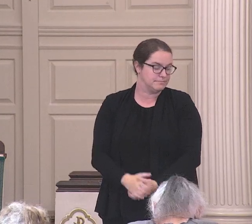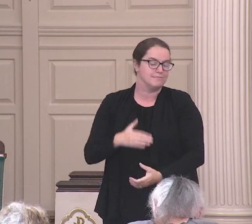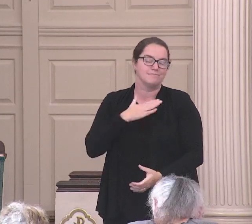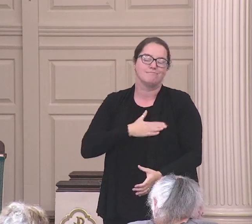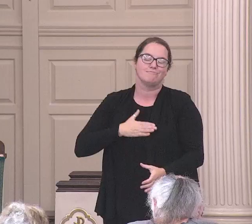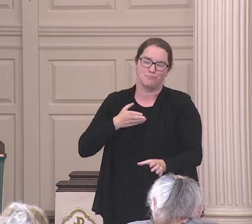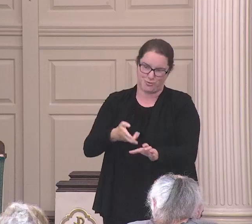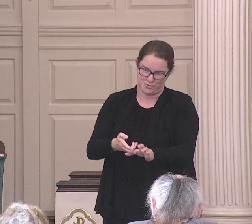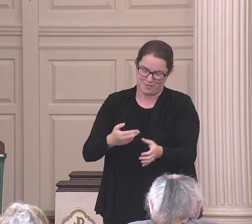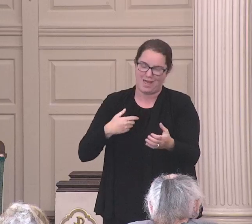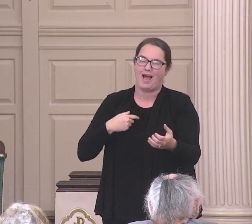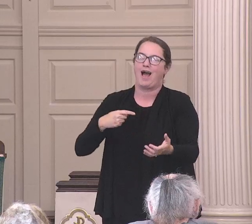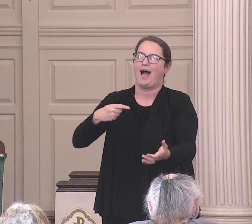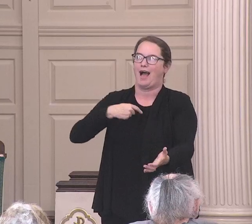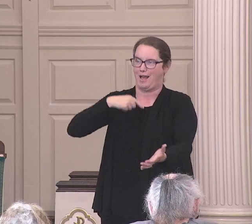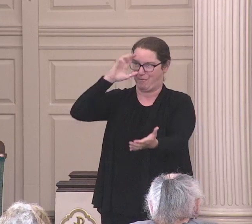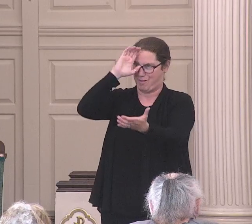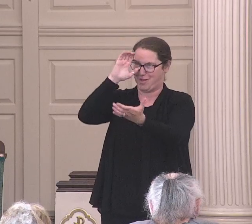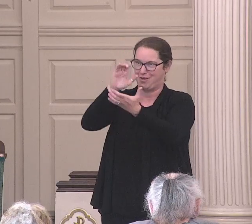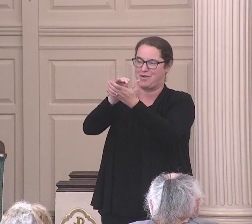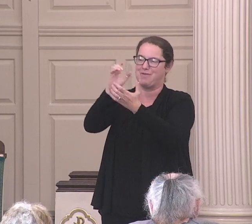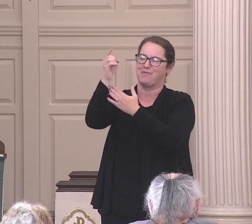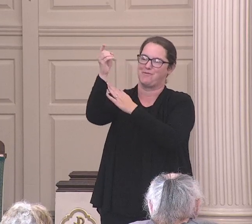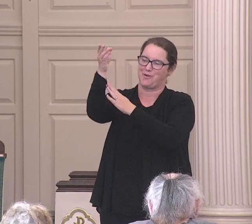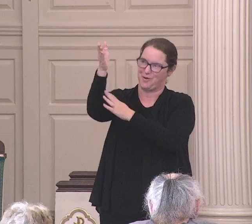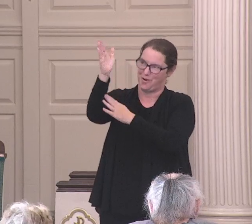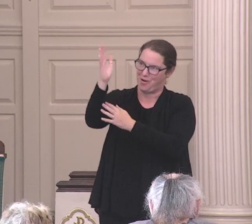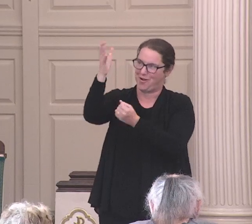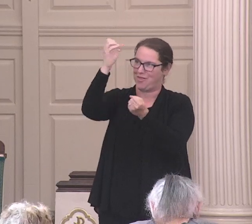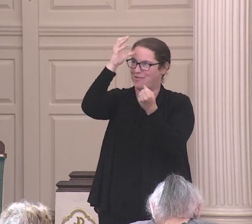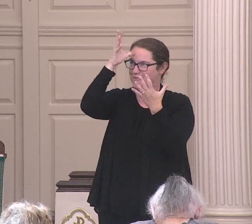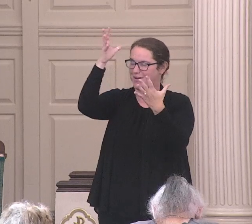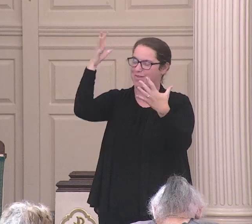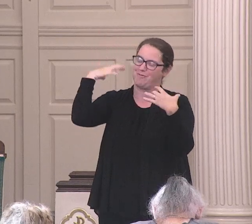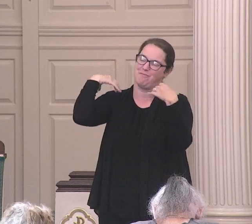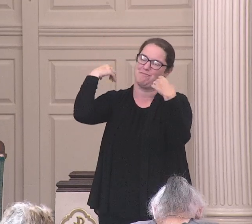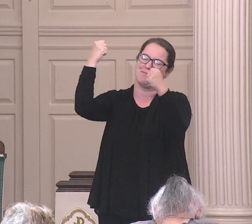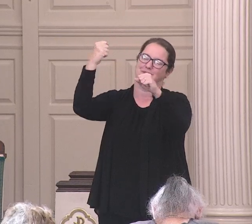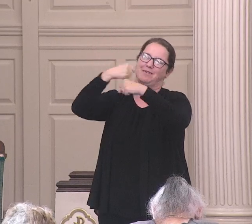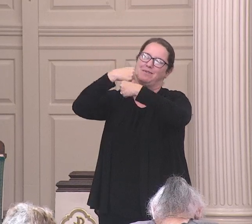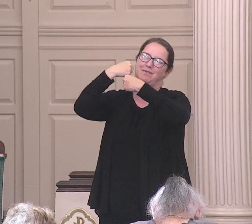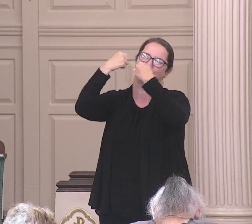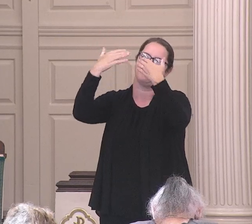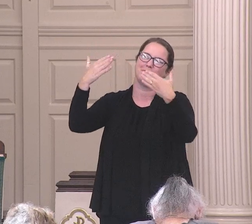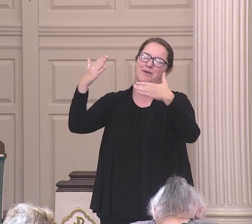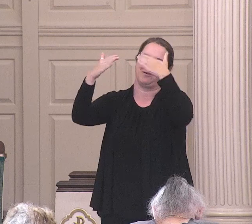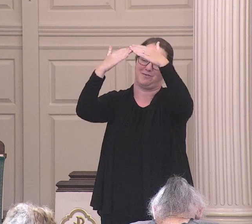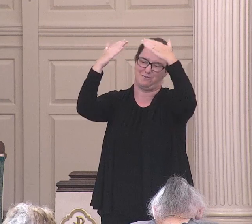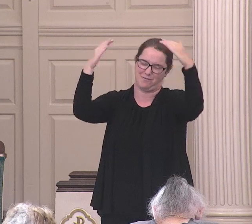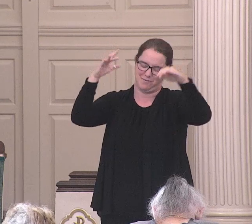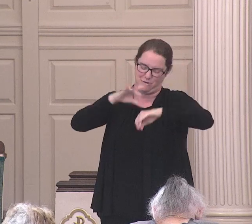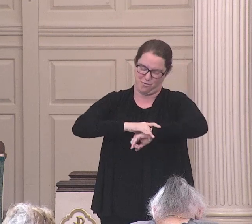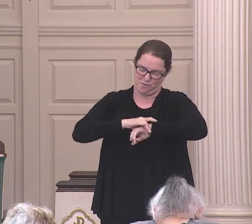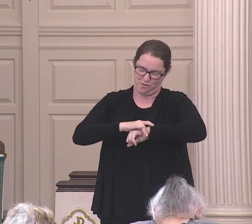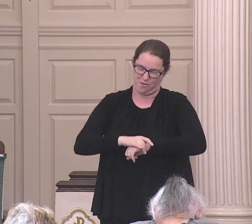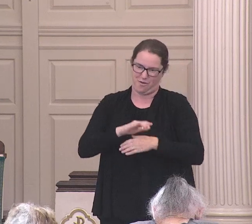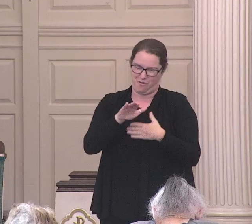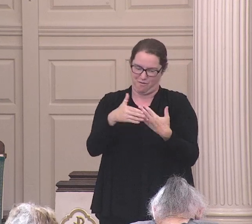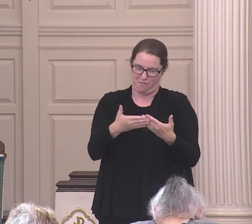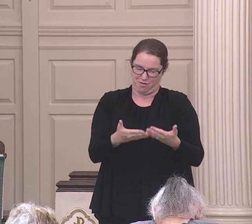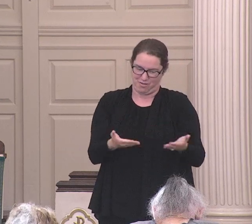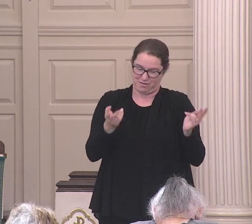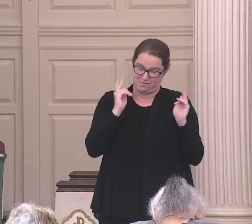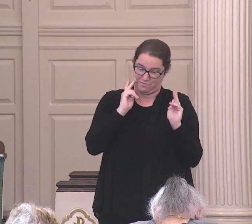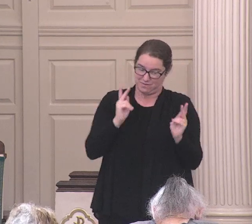I believe in one God, the Father Almighty, maker of heaven and earth, of all things visible